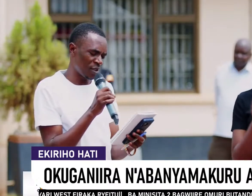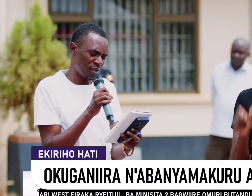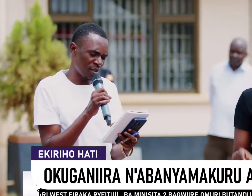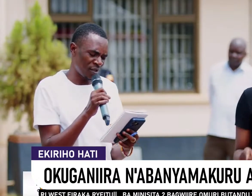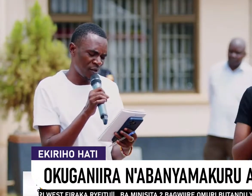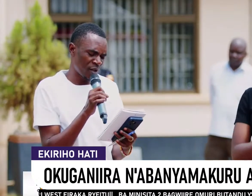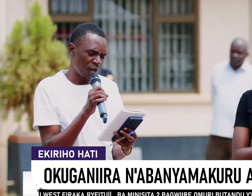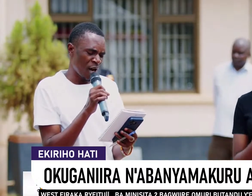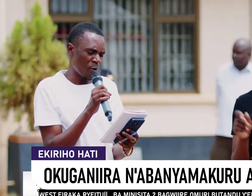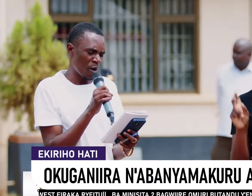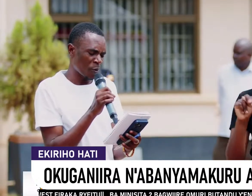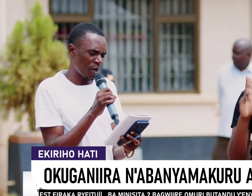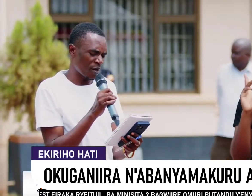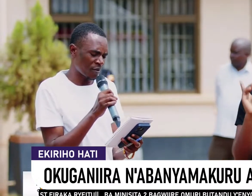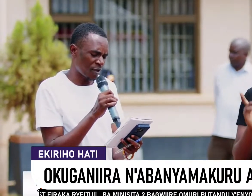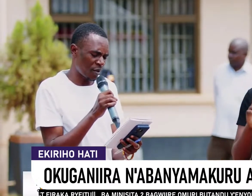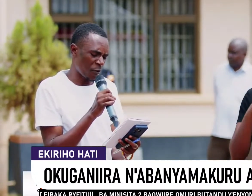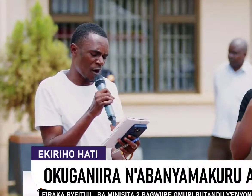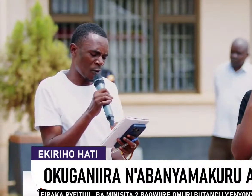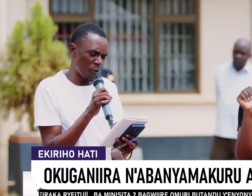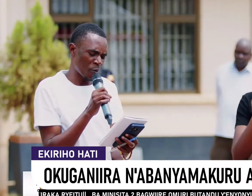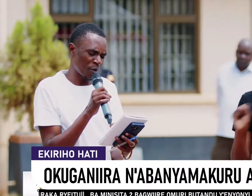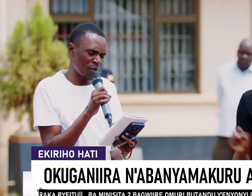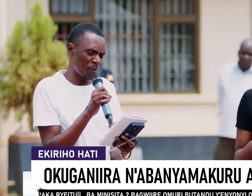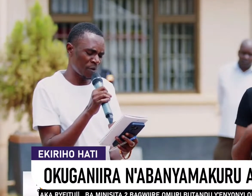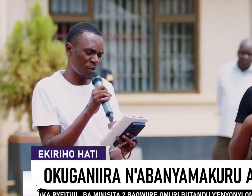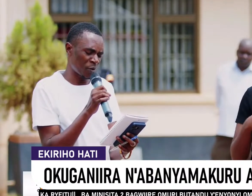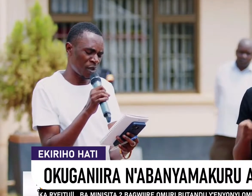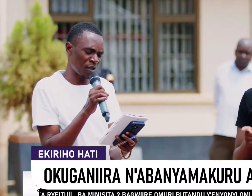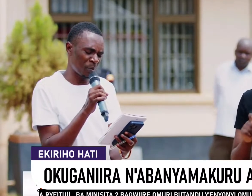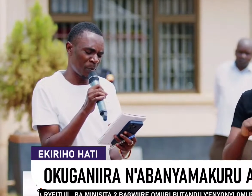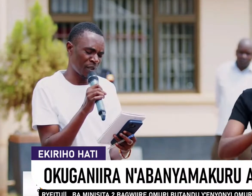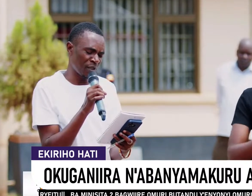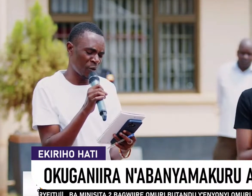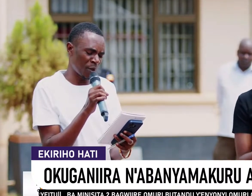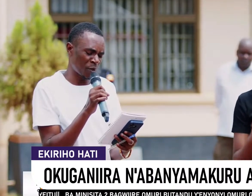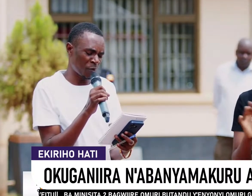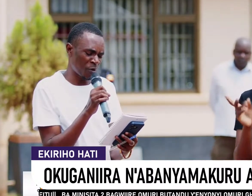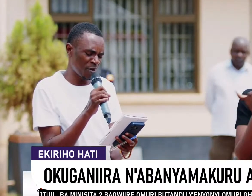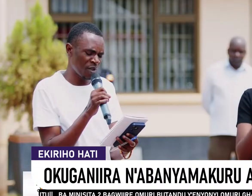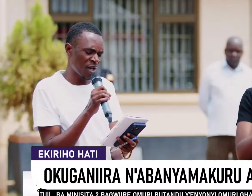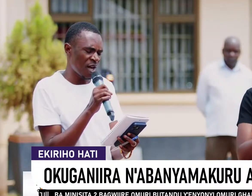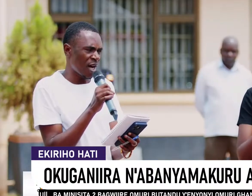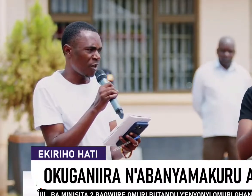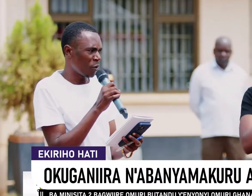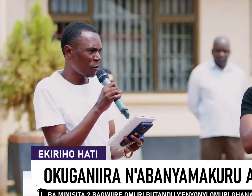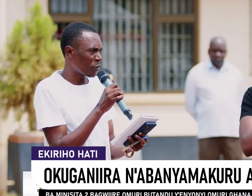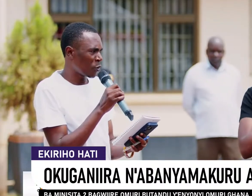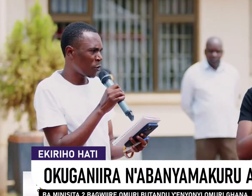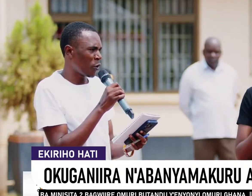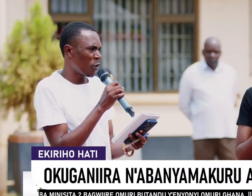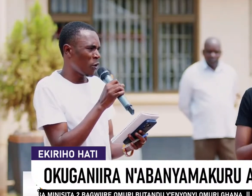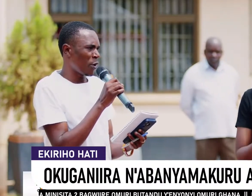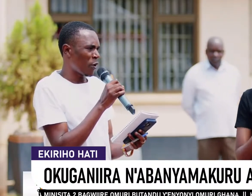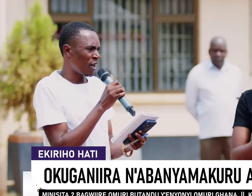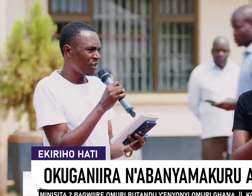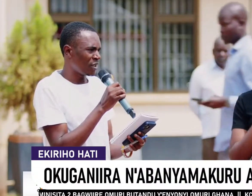for changing the dates. I want to understand for how long will the presidential candidates be picking the nomination forms, and